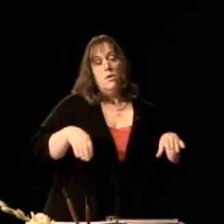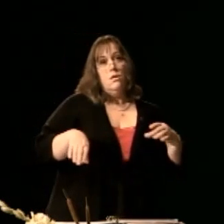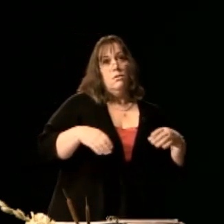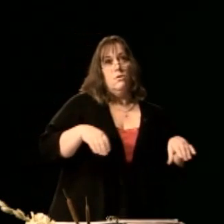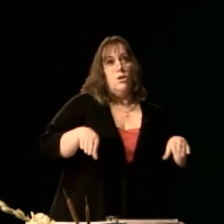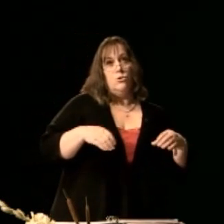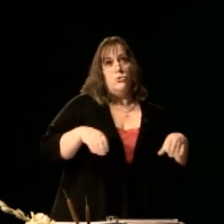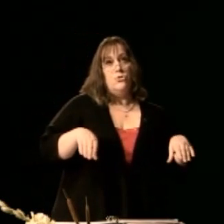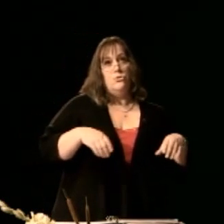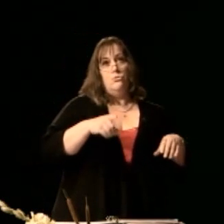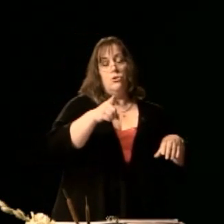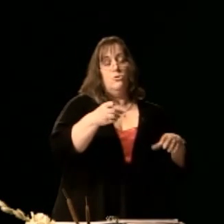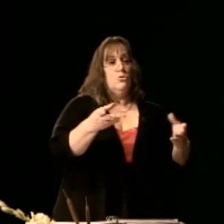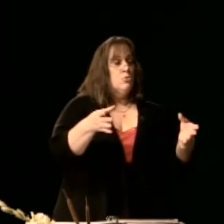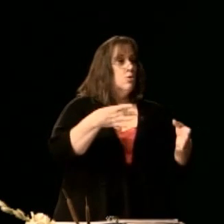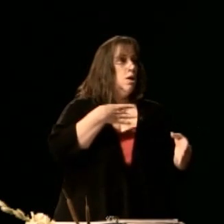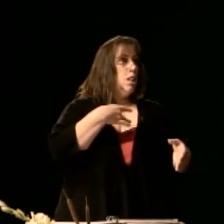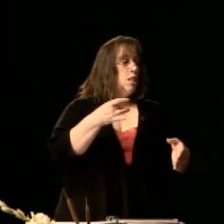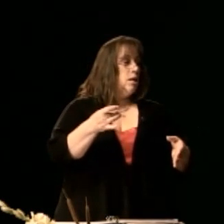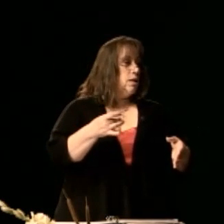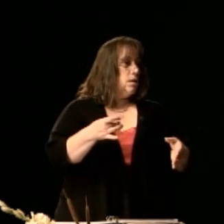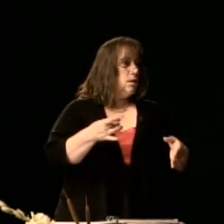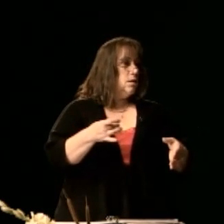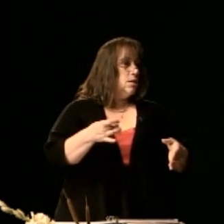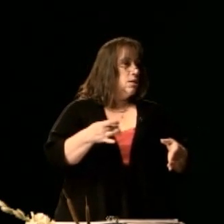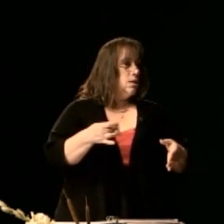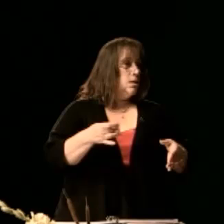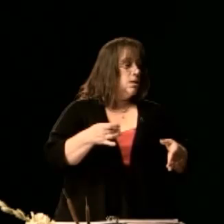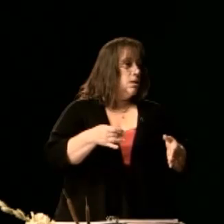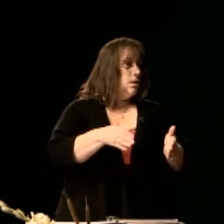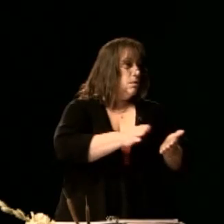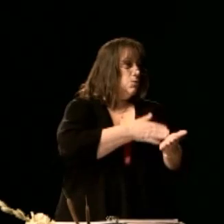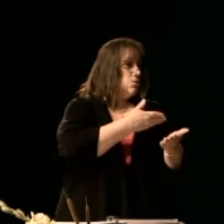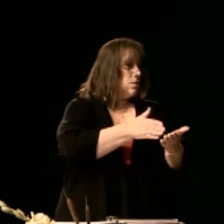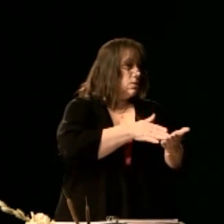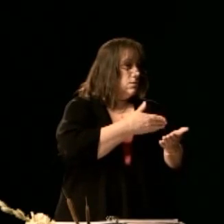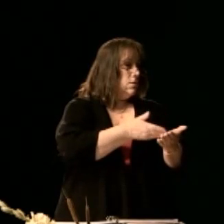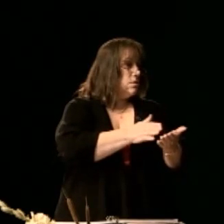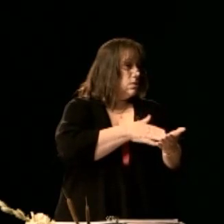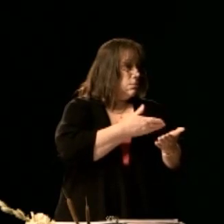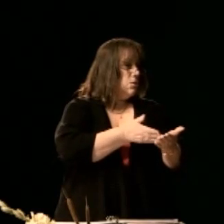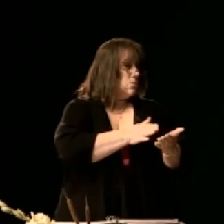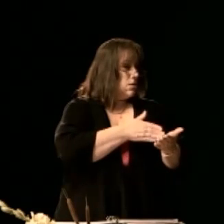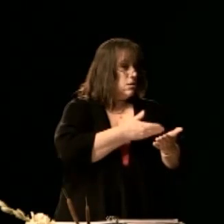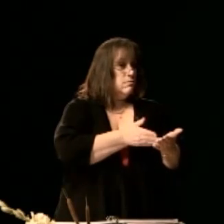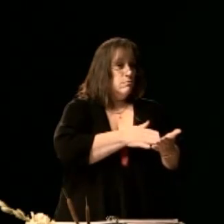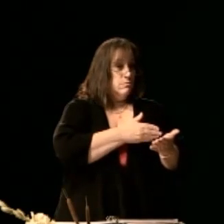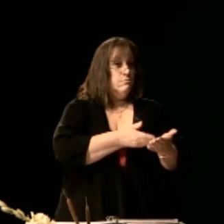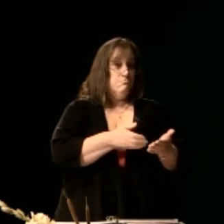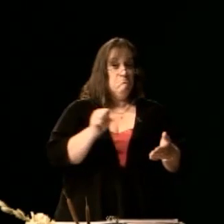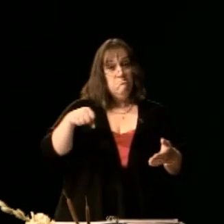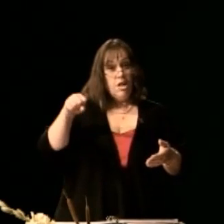You know, do you like music? Listening to music? Yes?